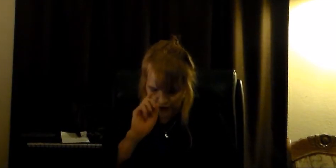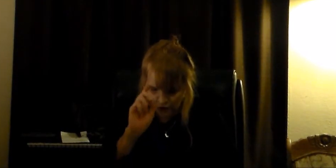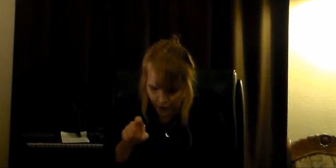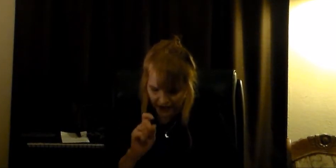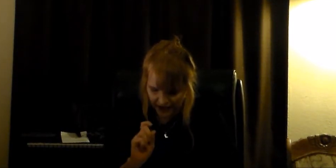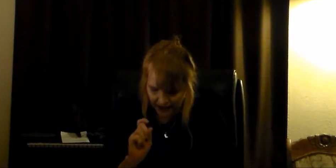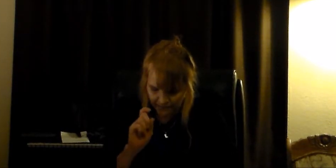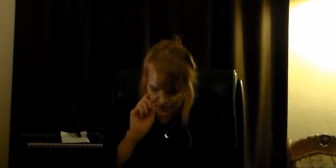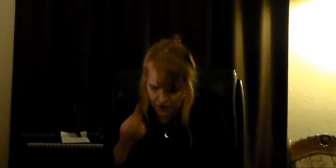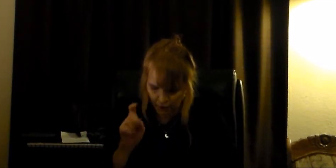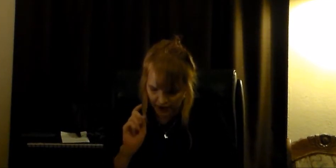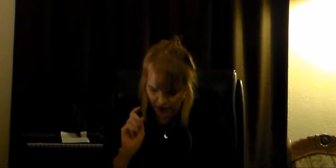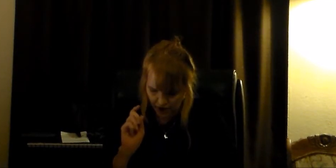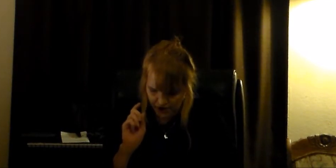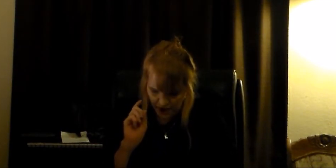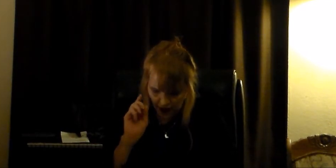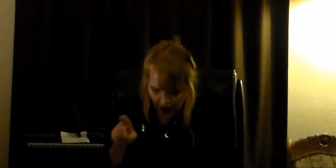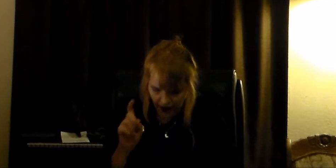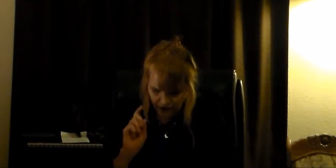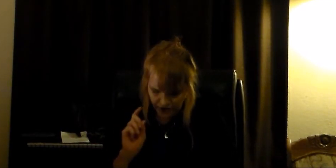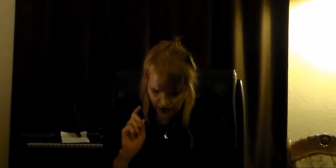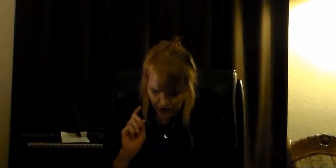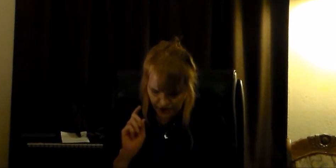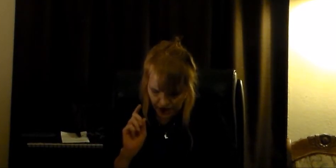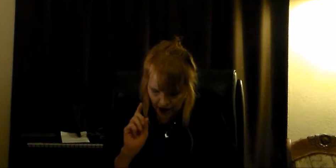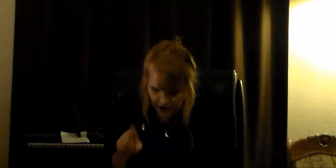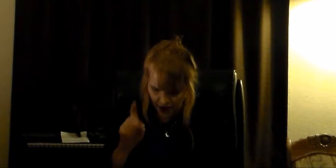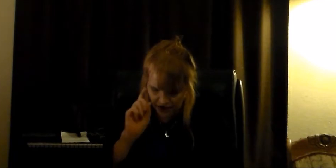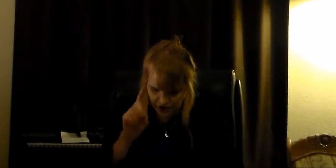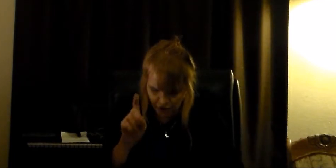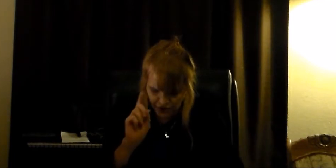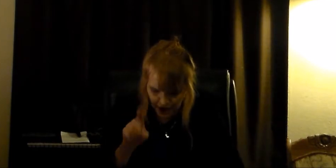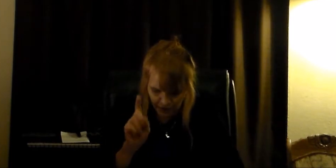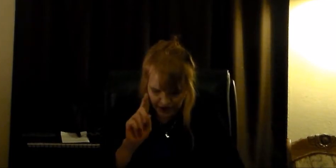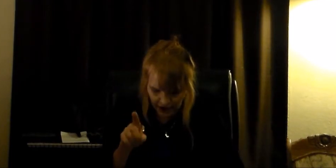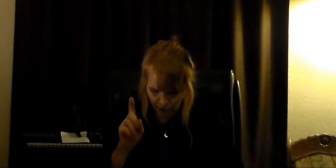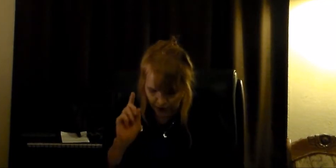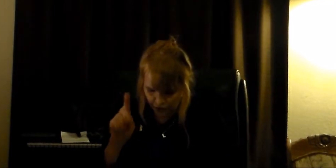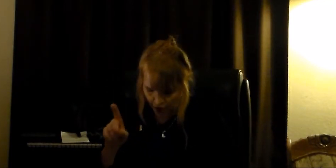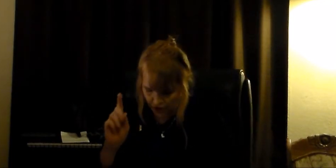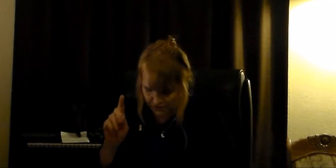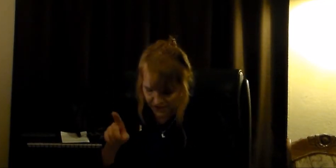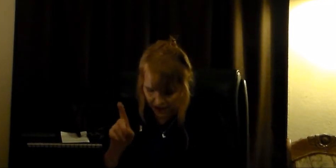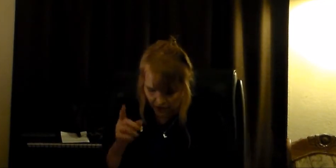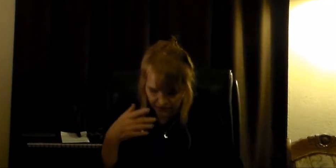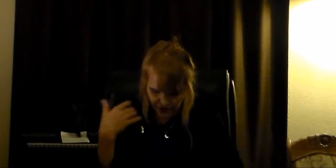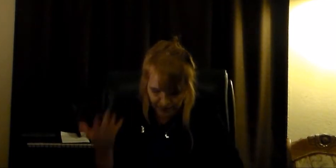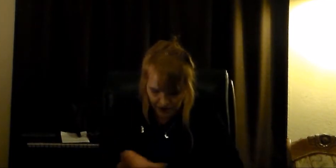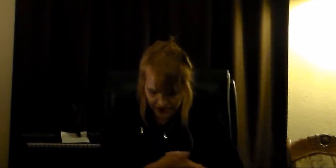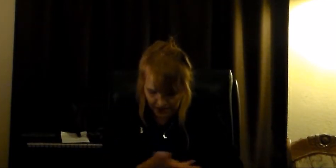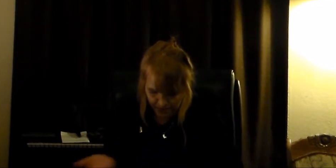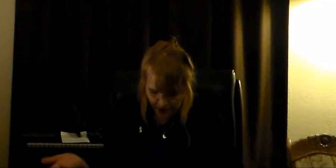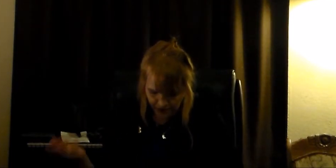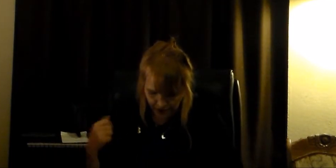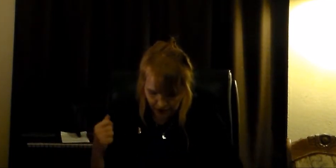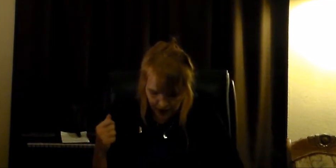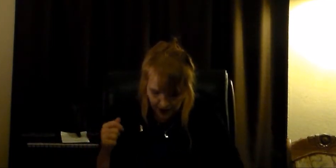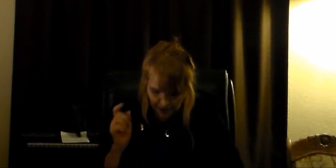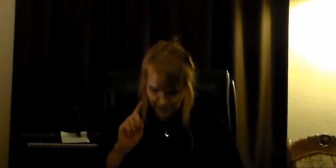the greedy, swindlers, idolaters. Not to associate with anyone who calls himself the person a brother, but